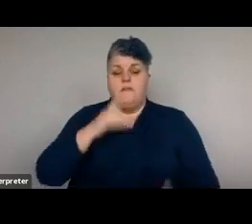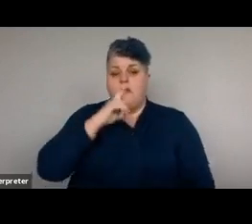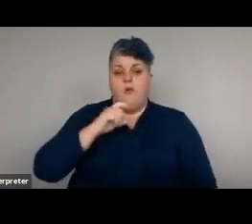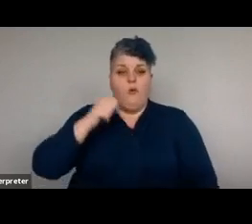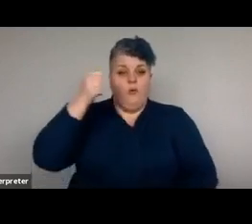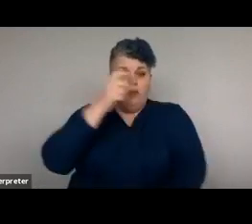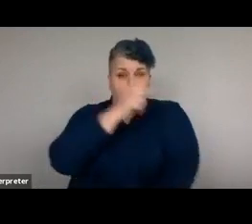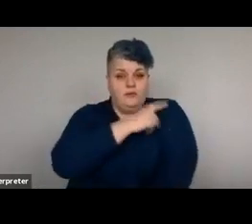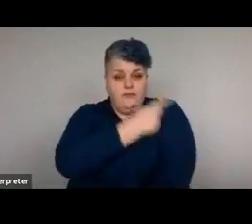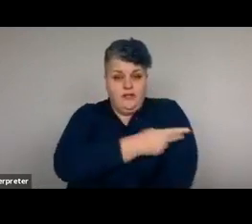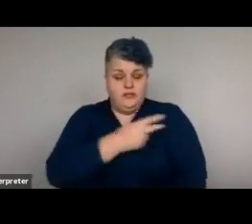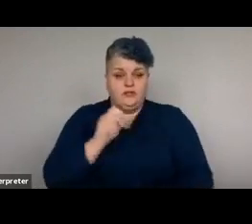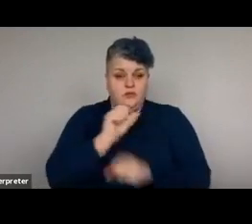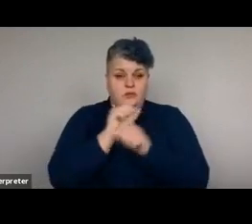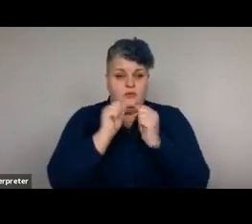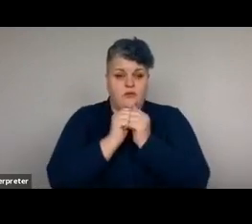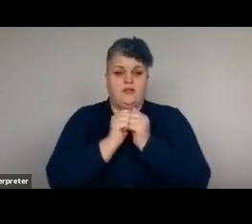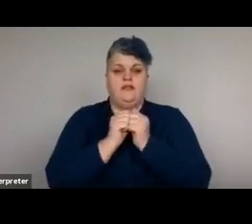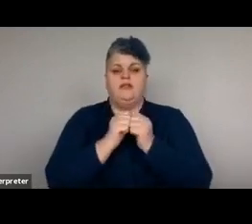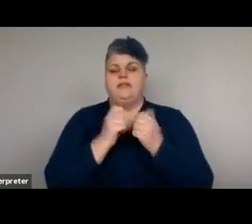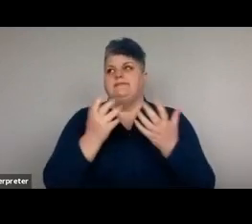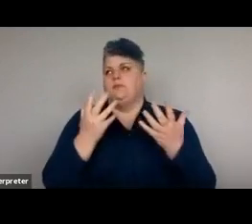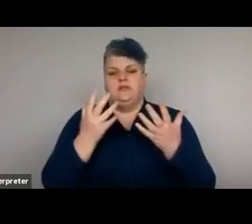that I work with, and like I said, I work with